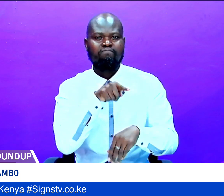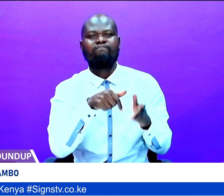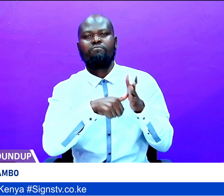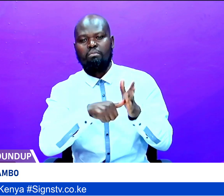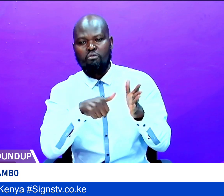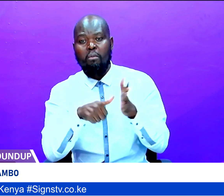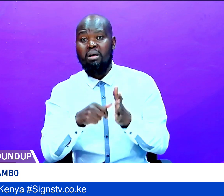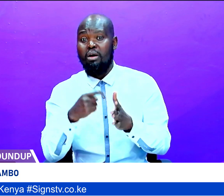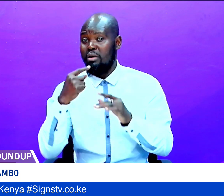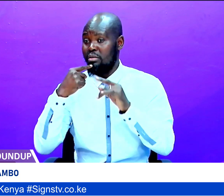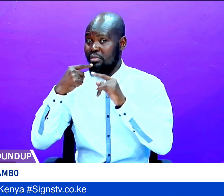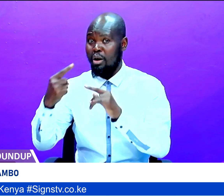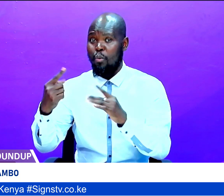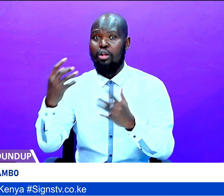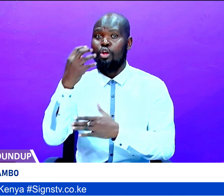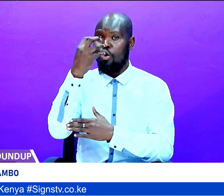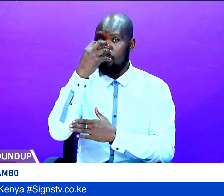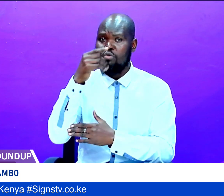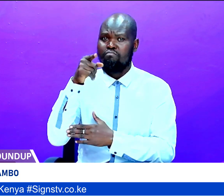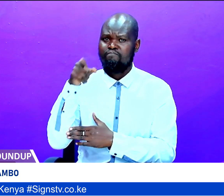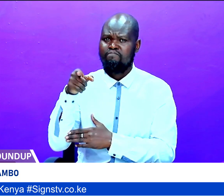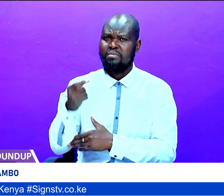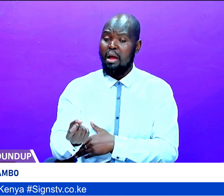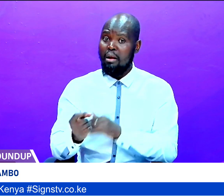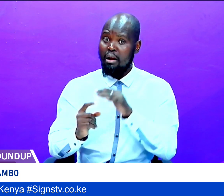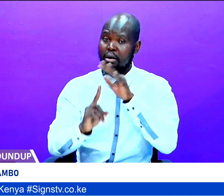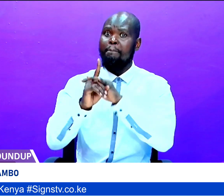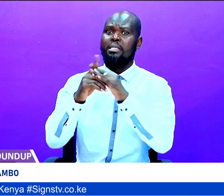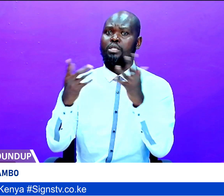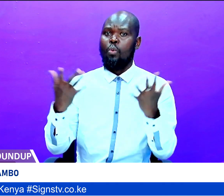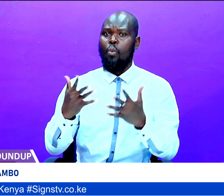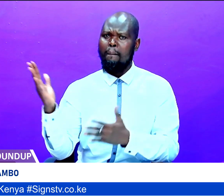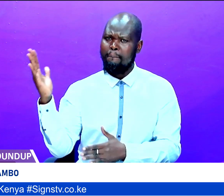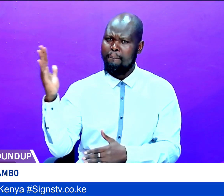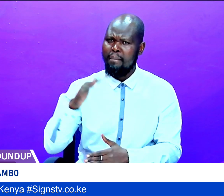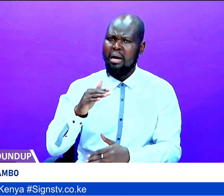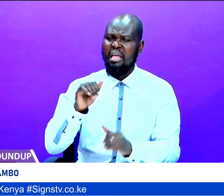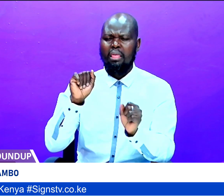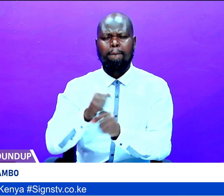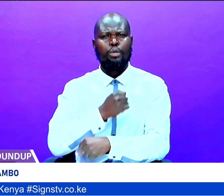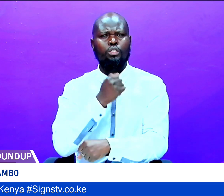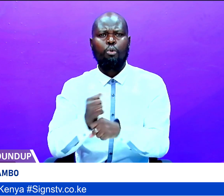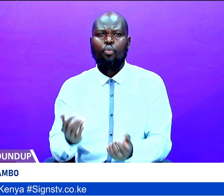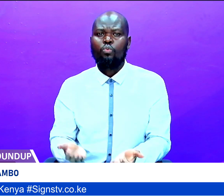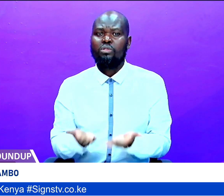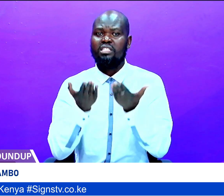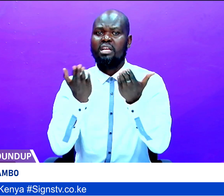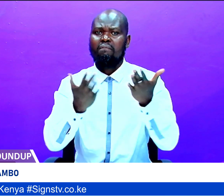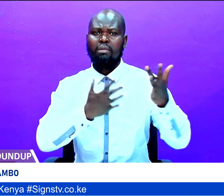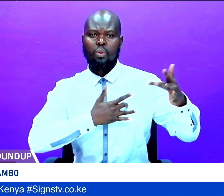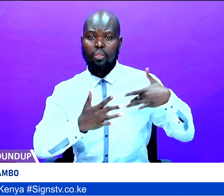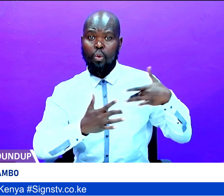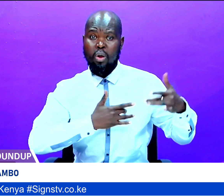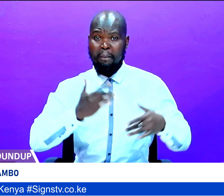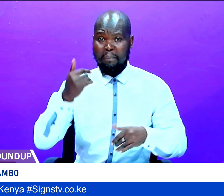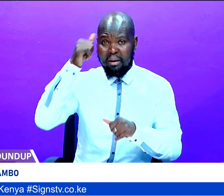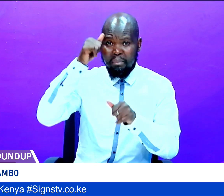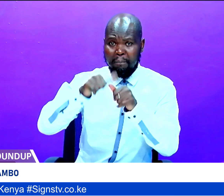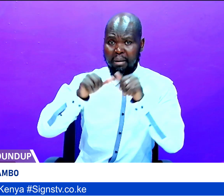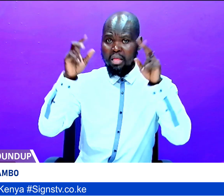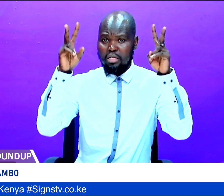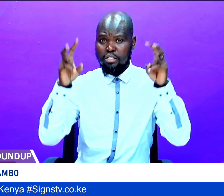inconsistent solutions to national problems, saying Ruto appears unsettled